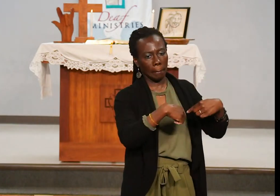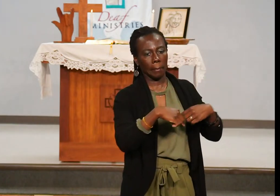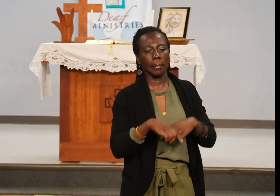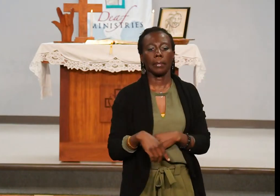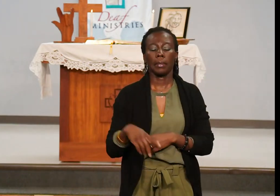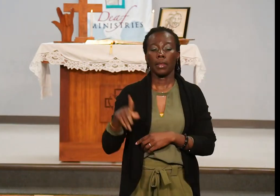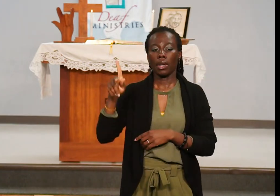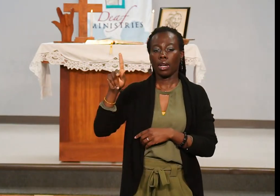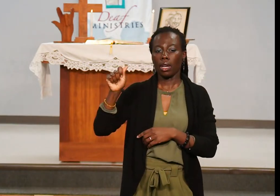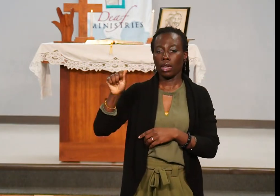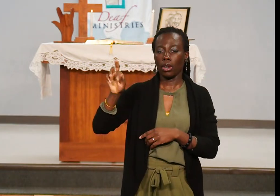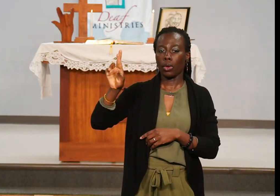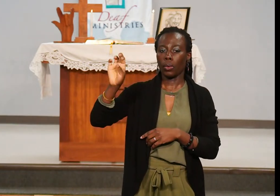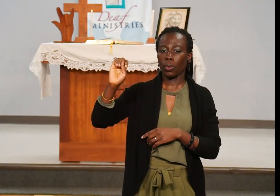including Karen